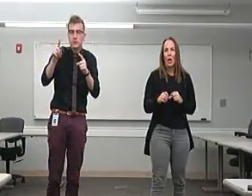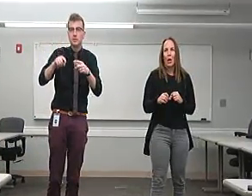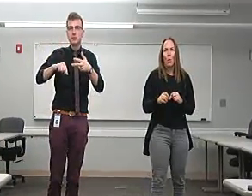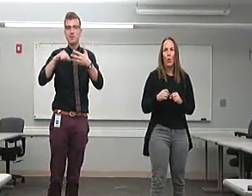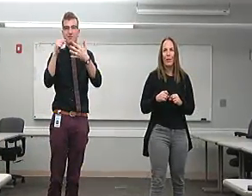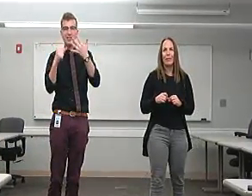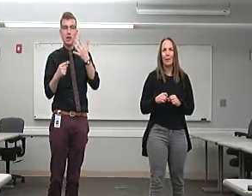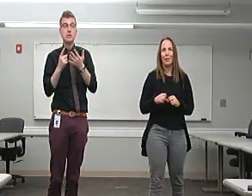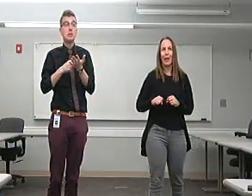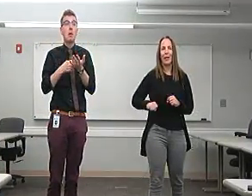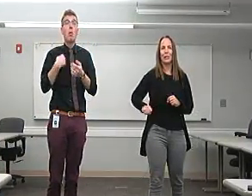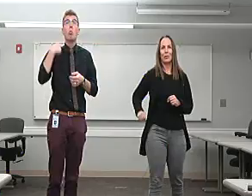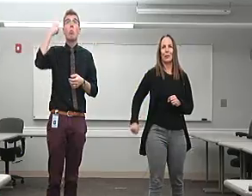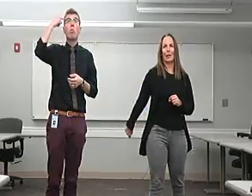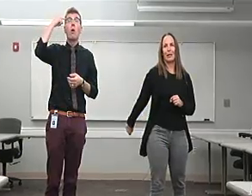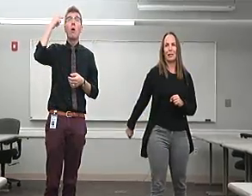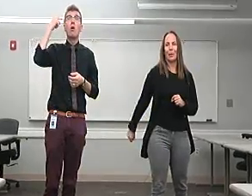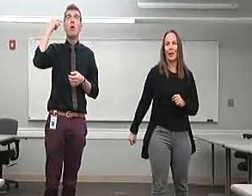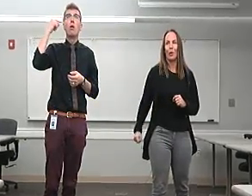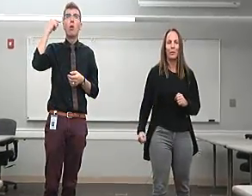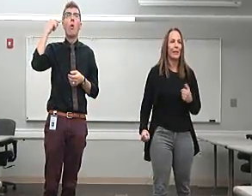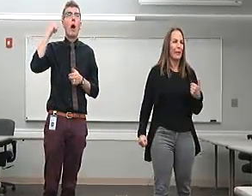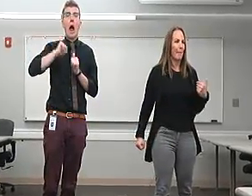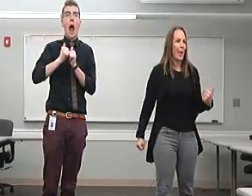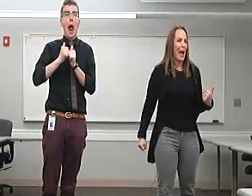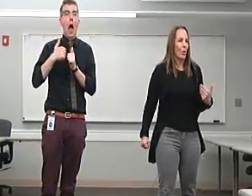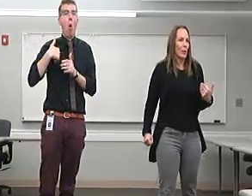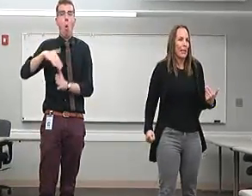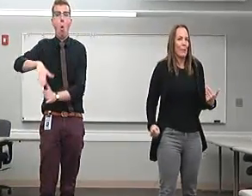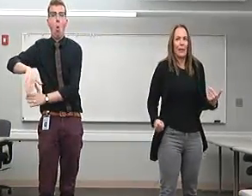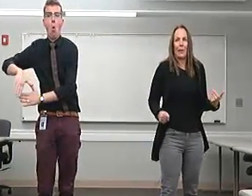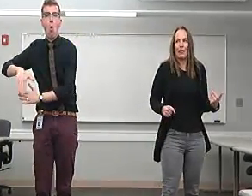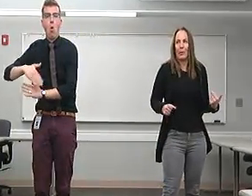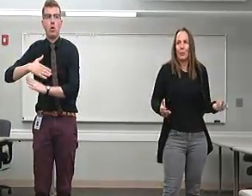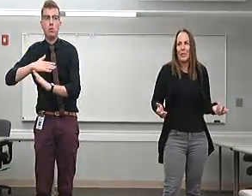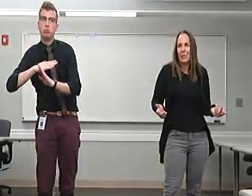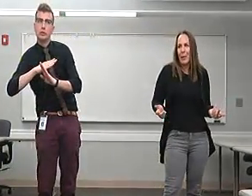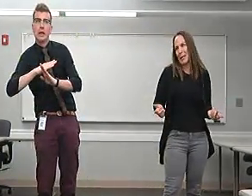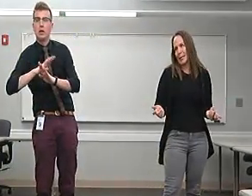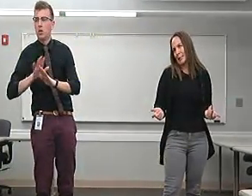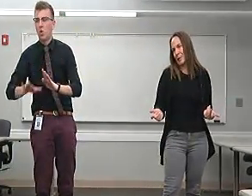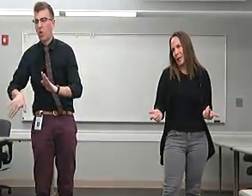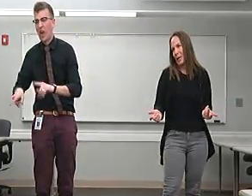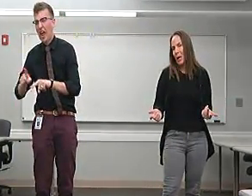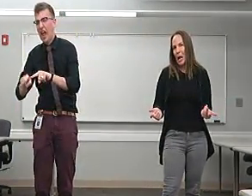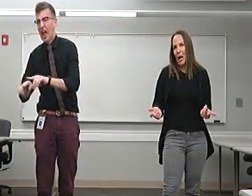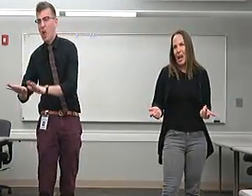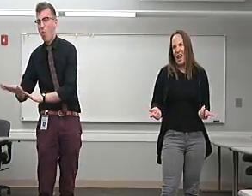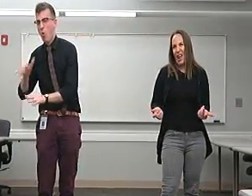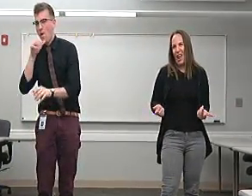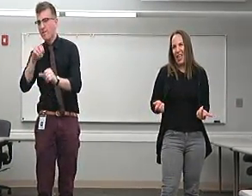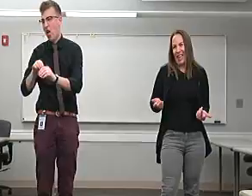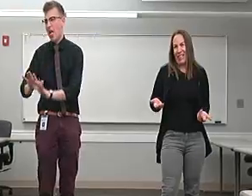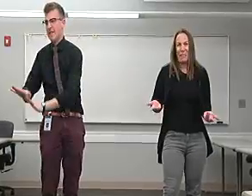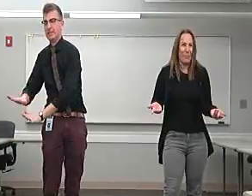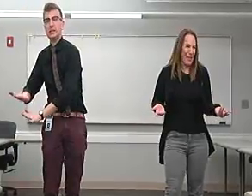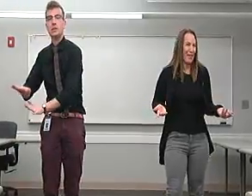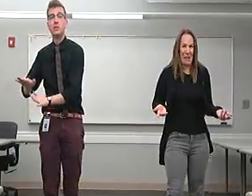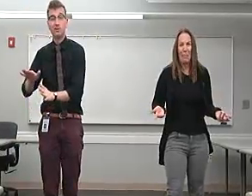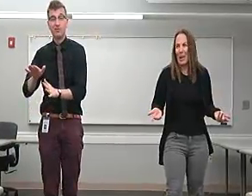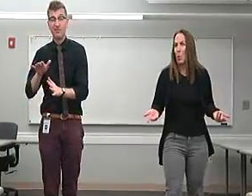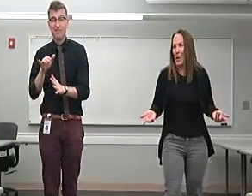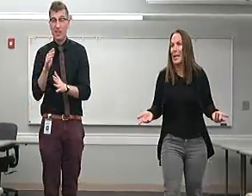the answer is by holding them back or keeping them from participating in something. And they might